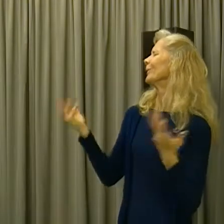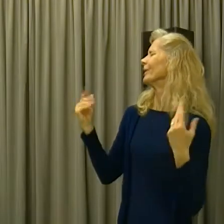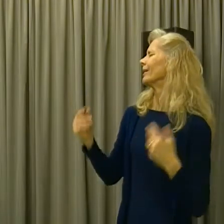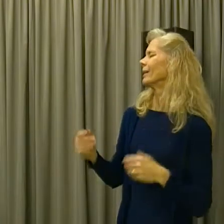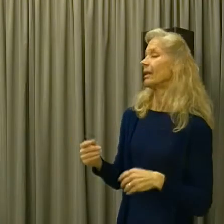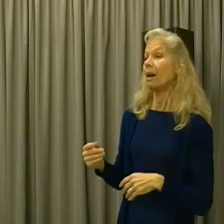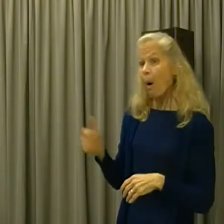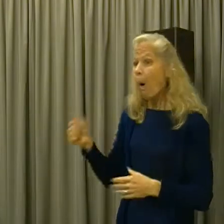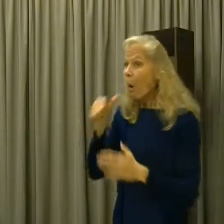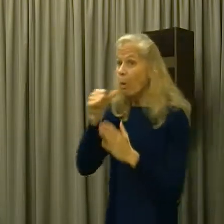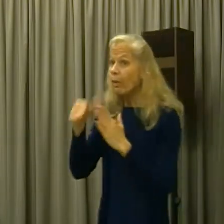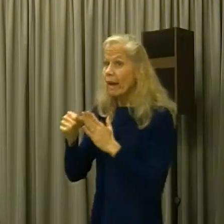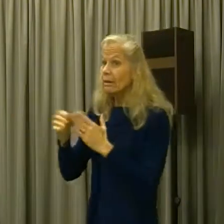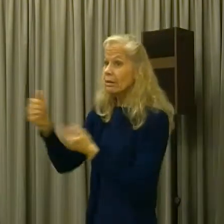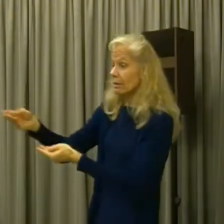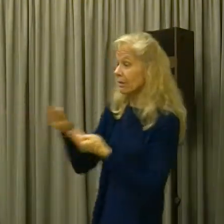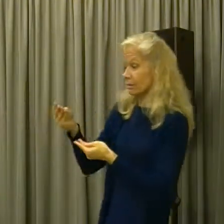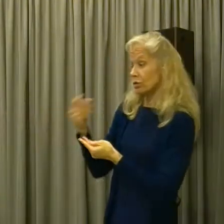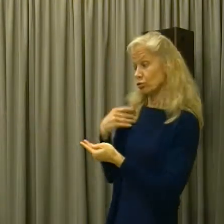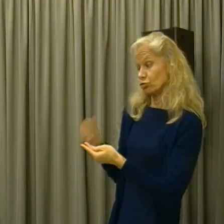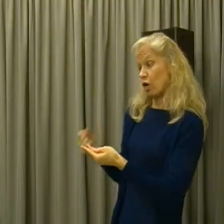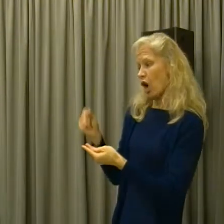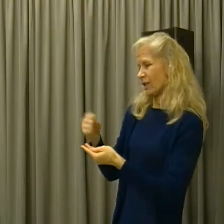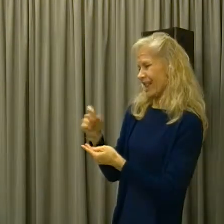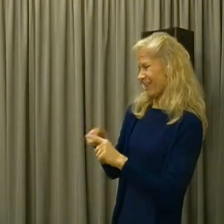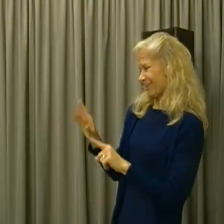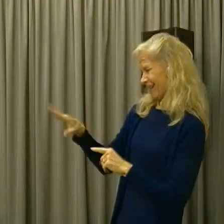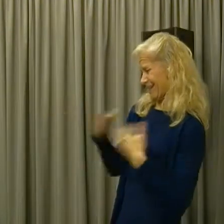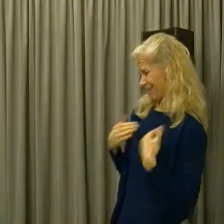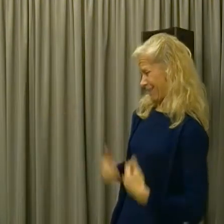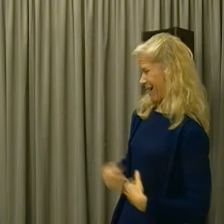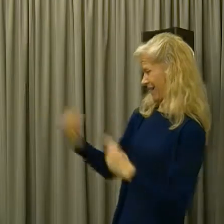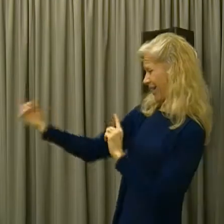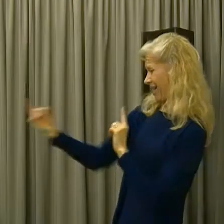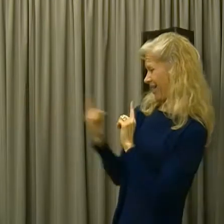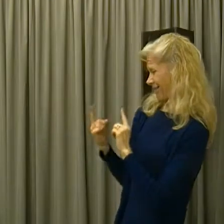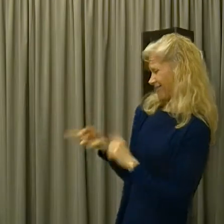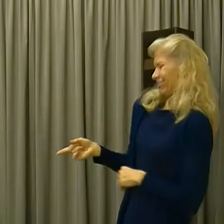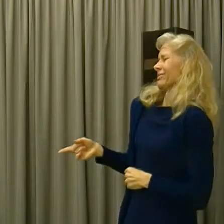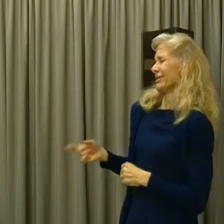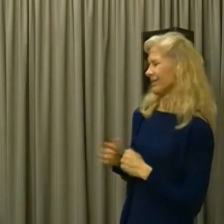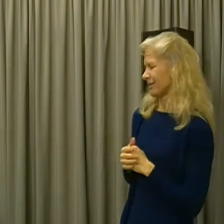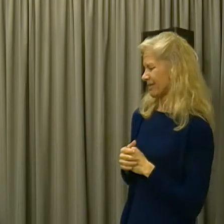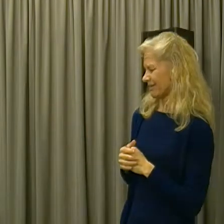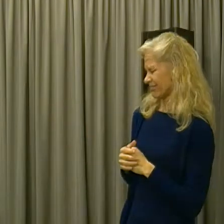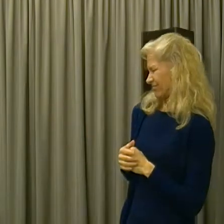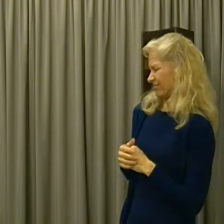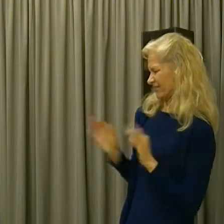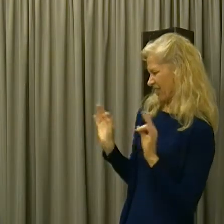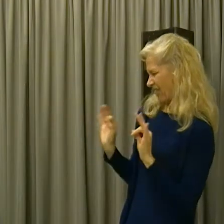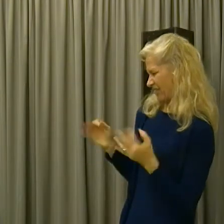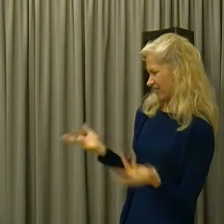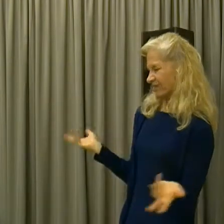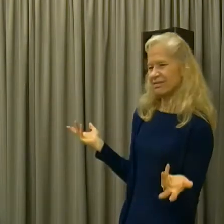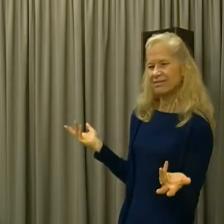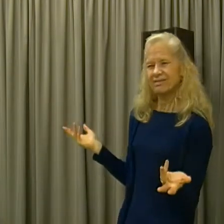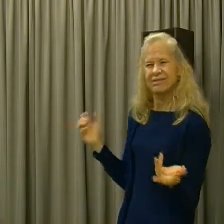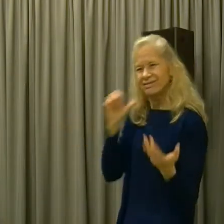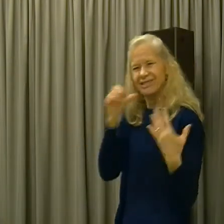Paul says, when I come, I'm trying to bring you along so I don't have to do none of this. So you'll be strong enough to take care of all this